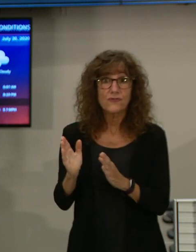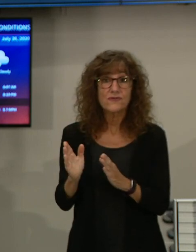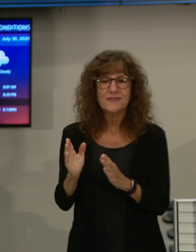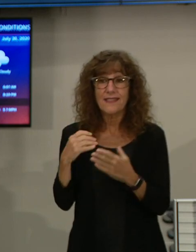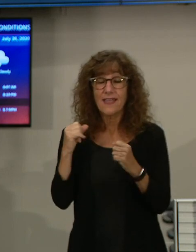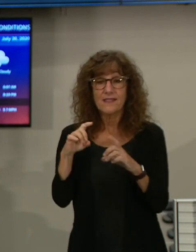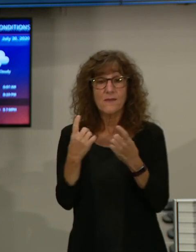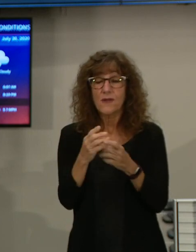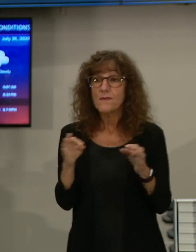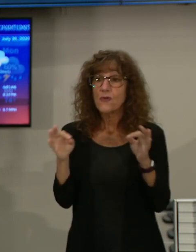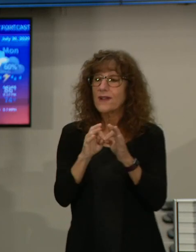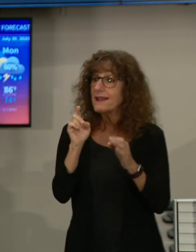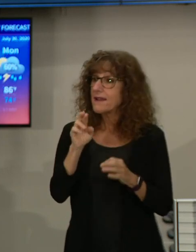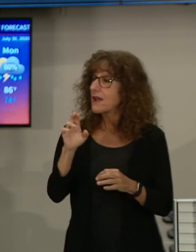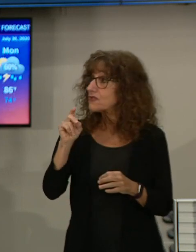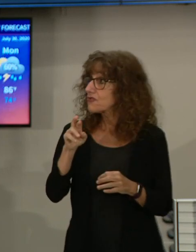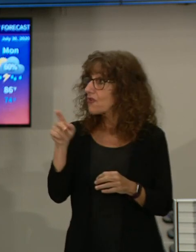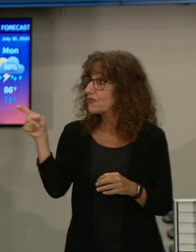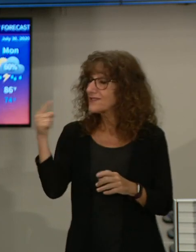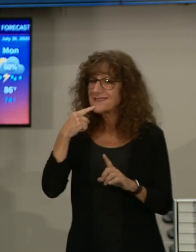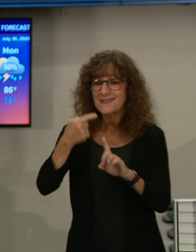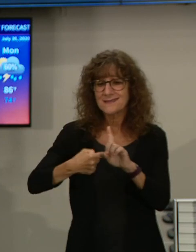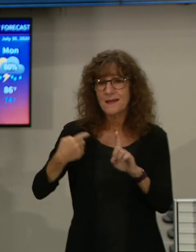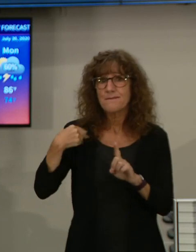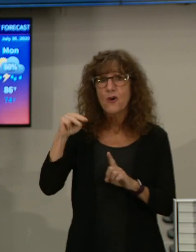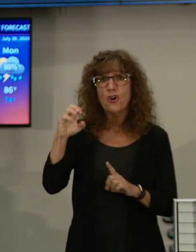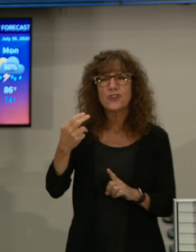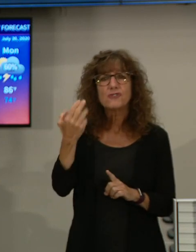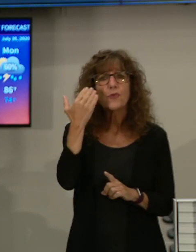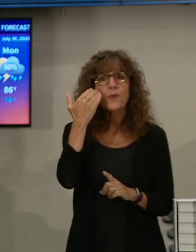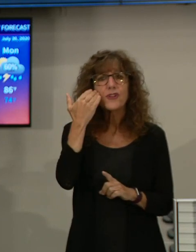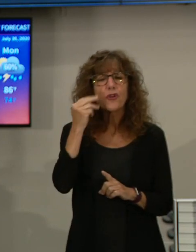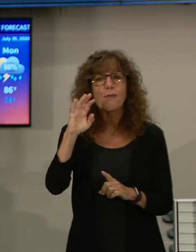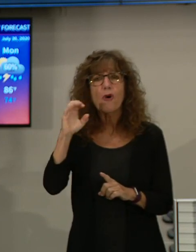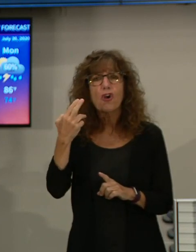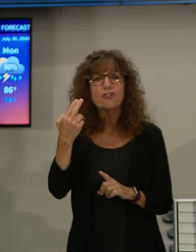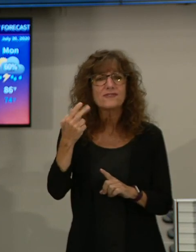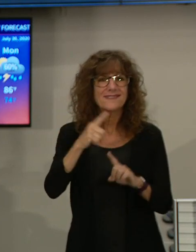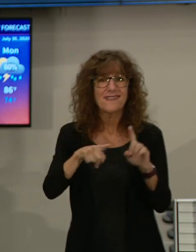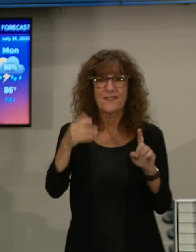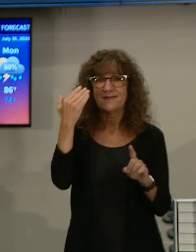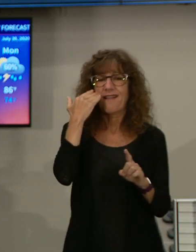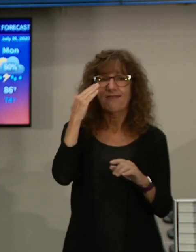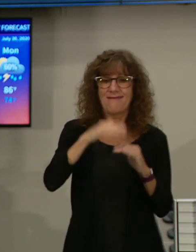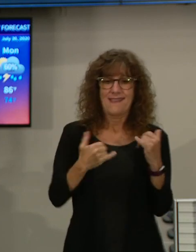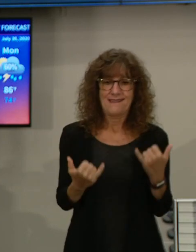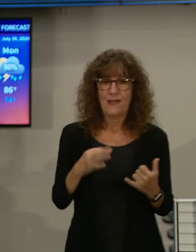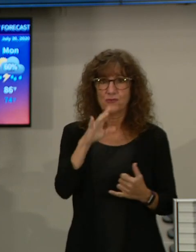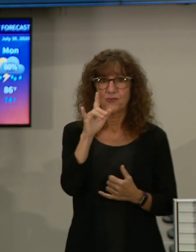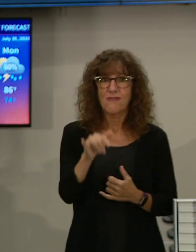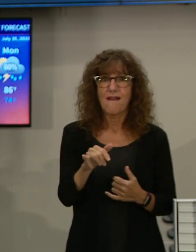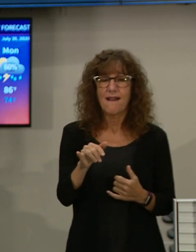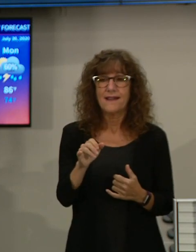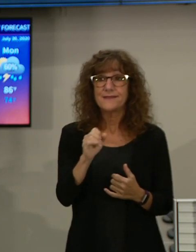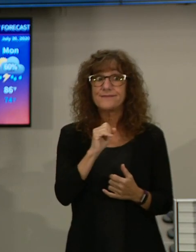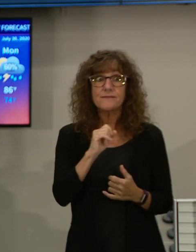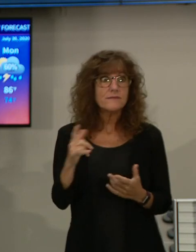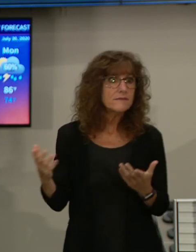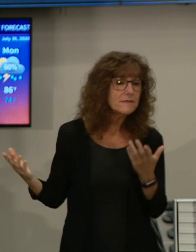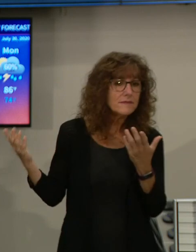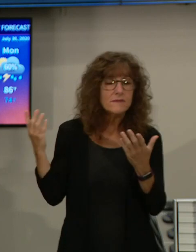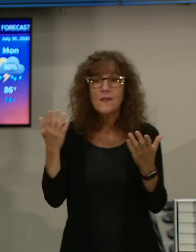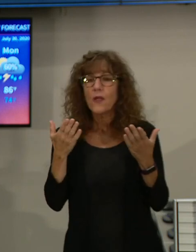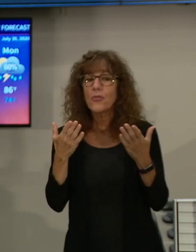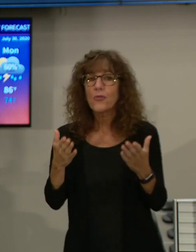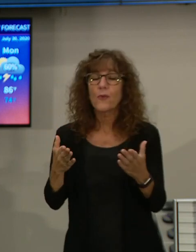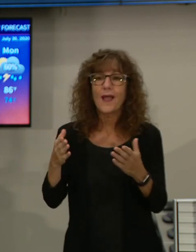us. As Dr. Carter said, in March, what we knew in March is very different than what we know today in July. In all of our workspaces, the way